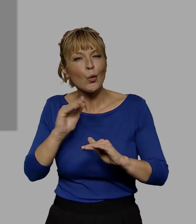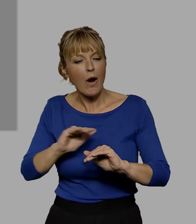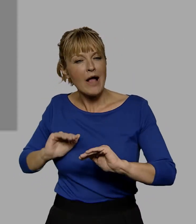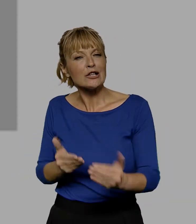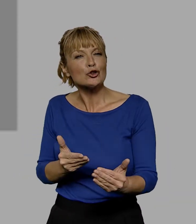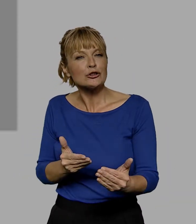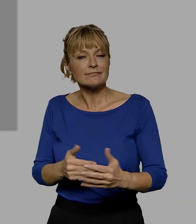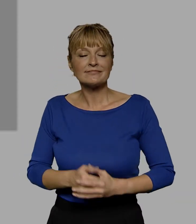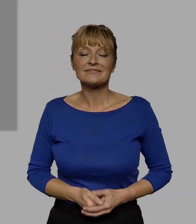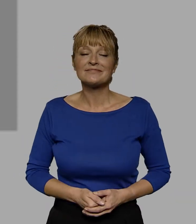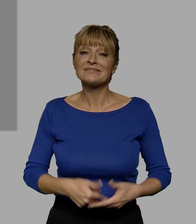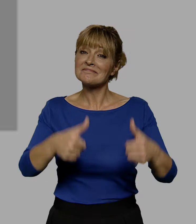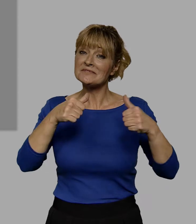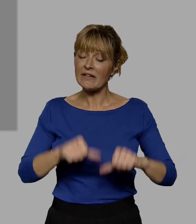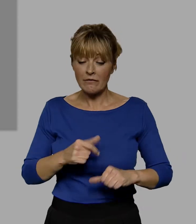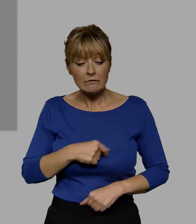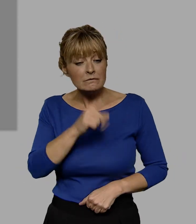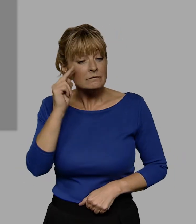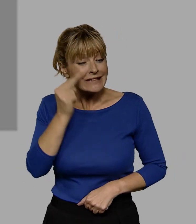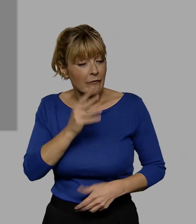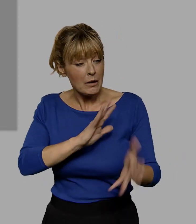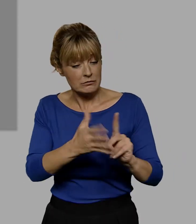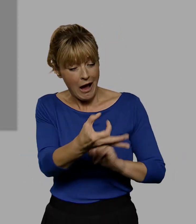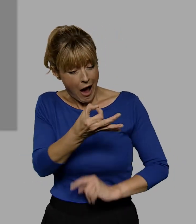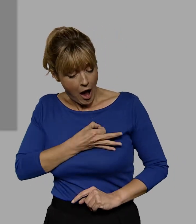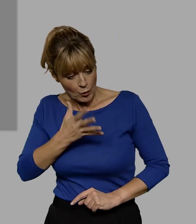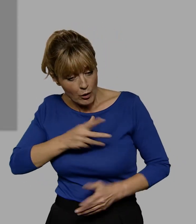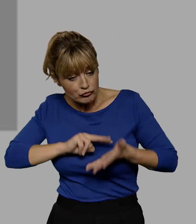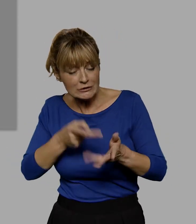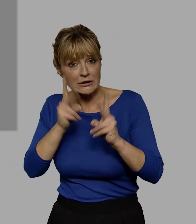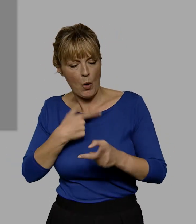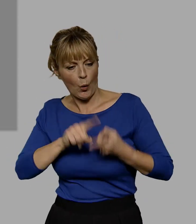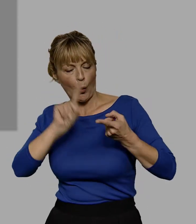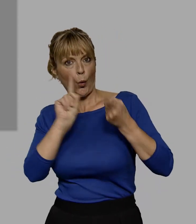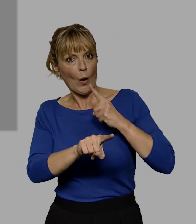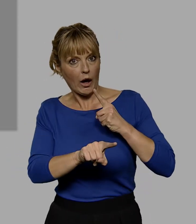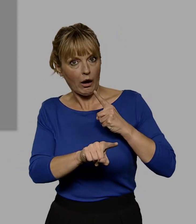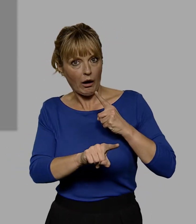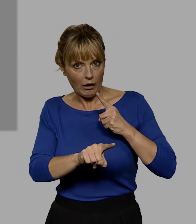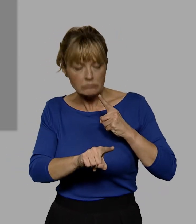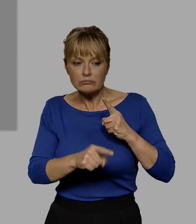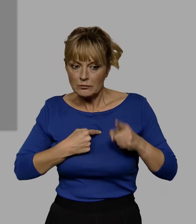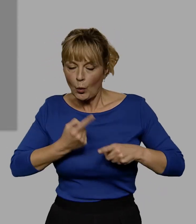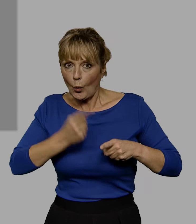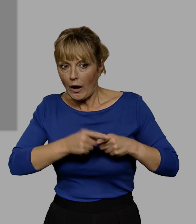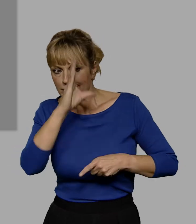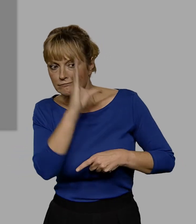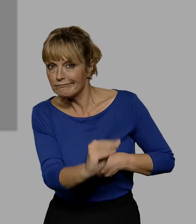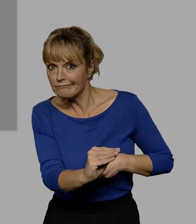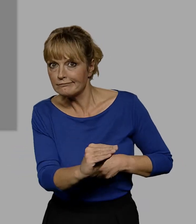7. Respond promptly to requests from BSL users to arrange BSL and/or English interpreting when required